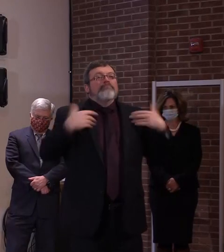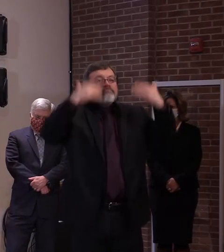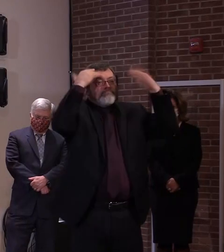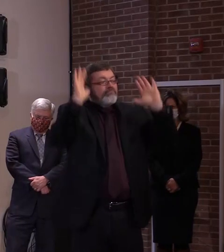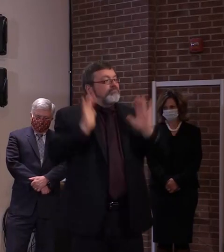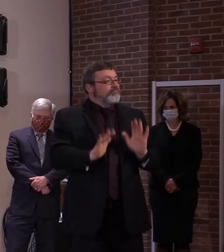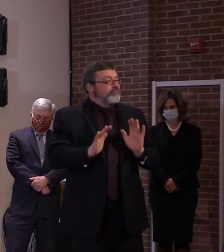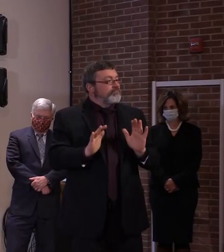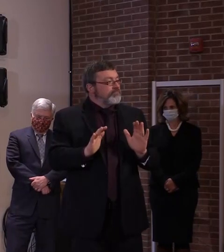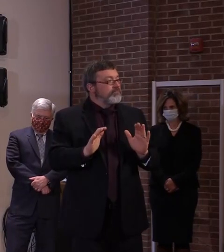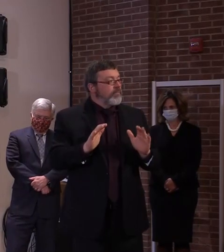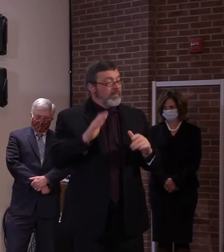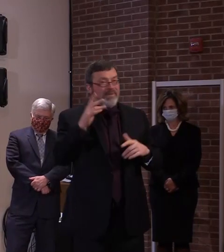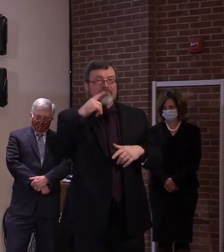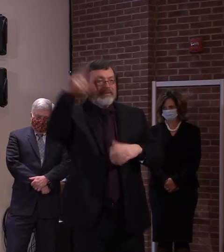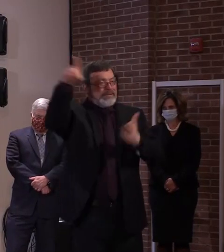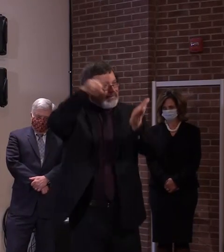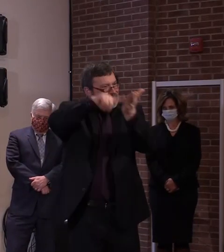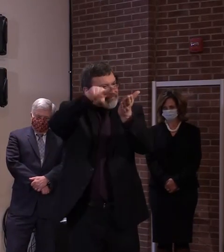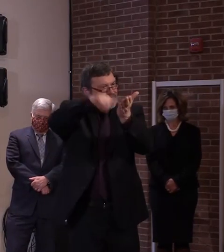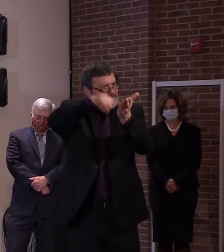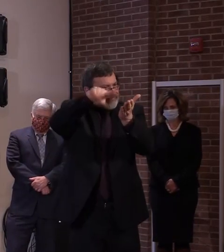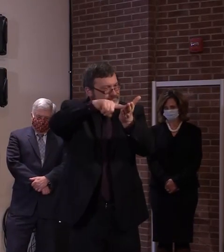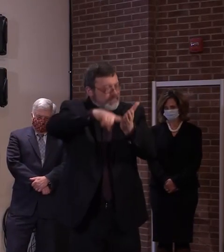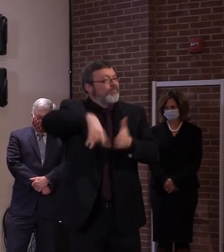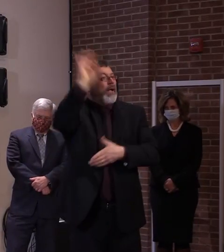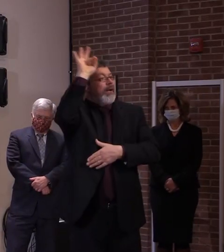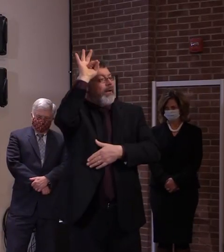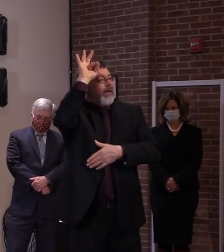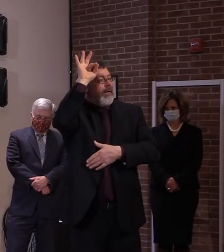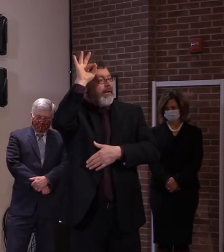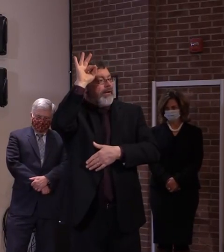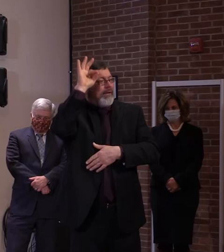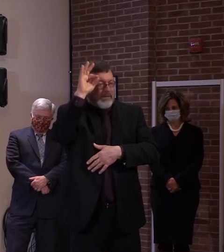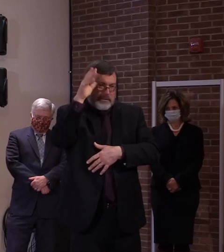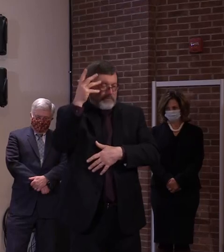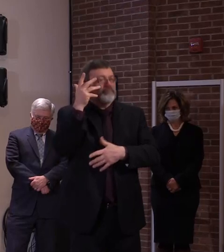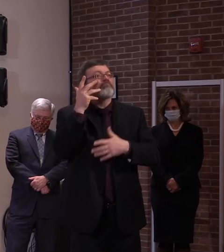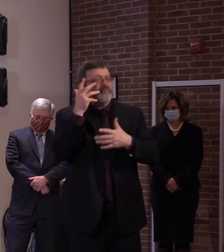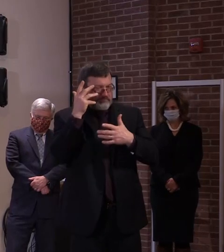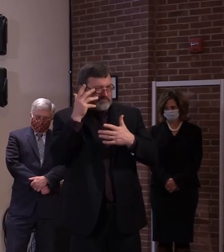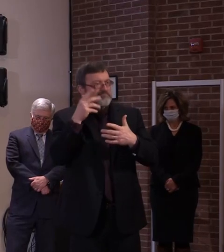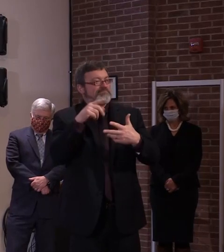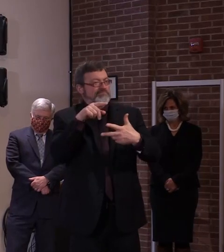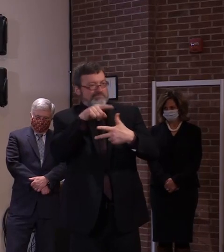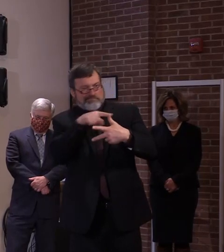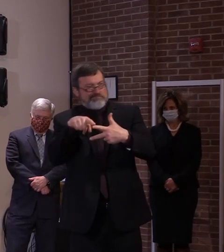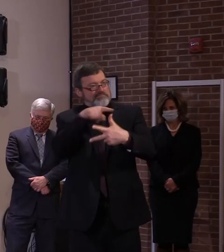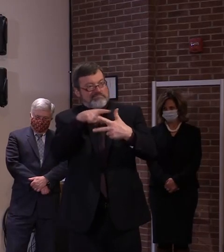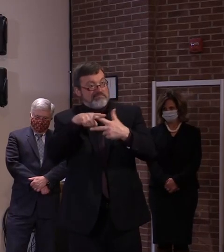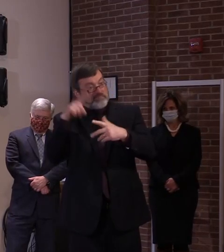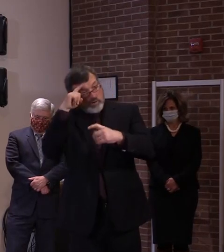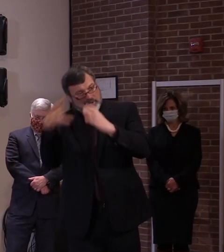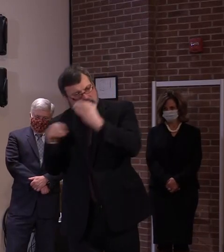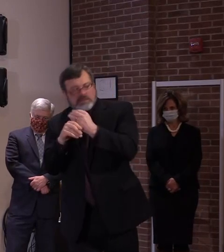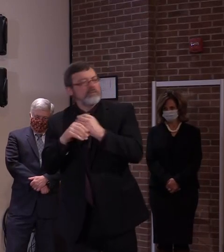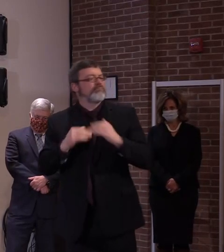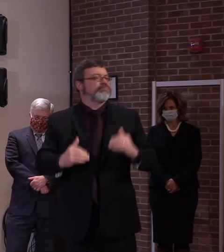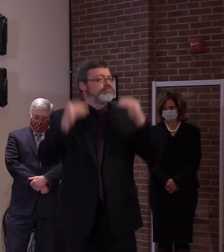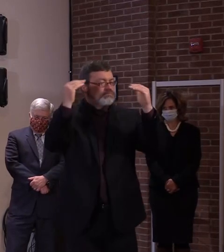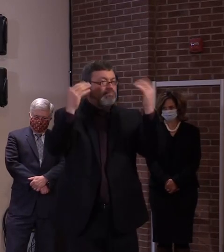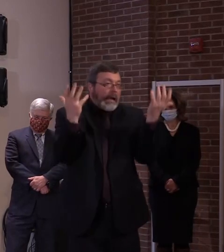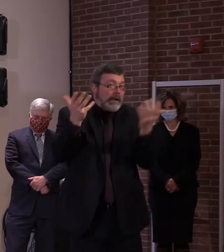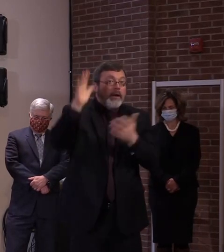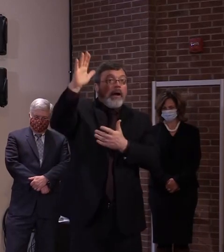data to make a new policy change. But right now, it should be fine to have a dose of J&J and a more recent dose of